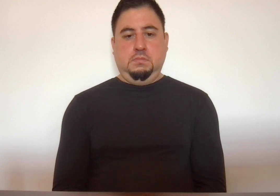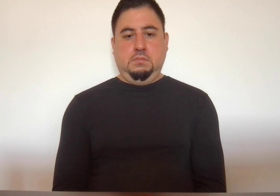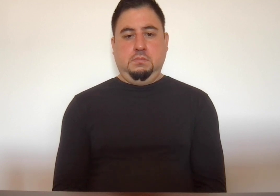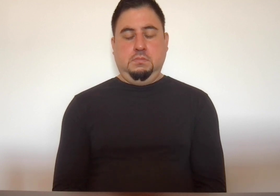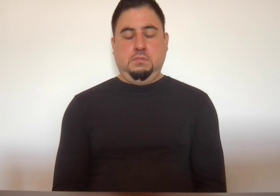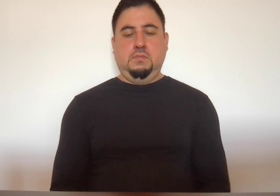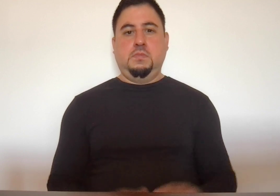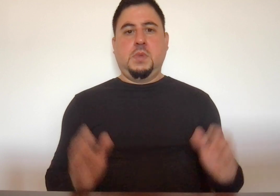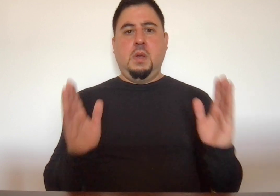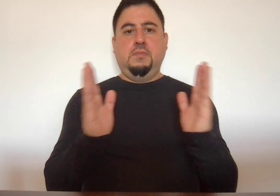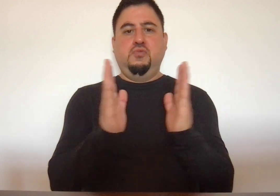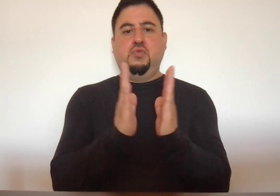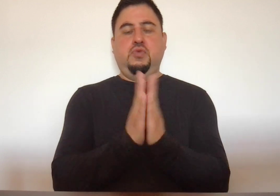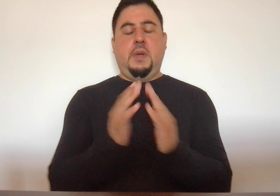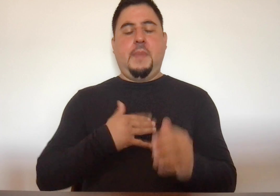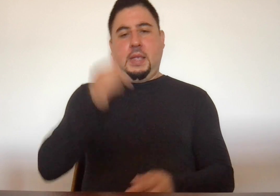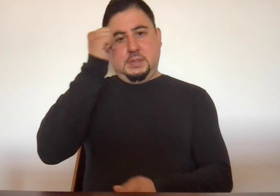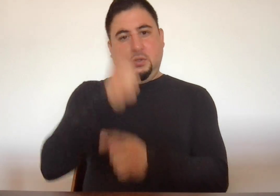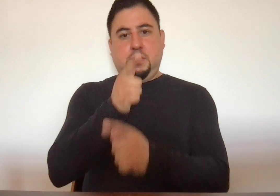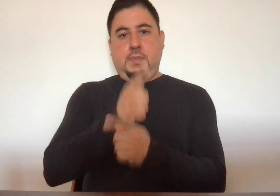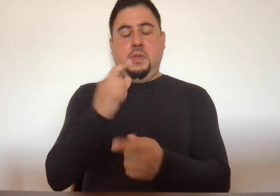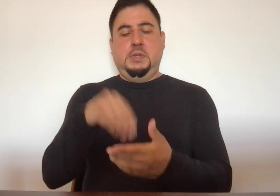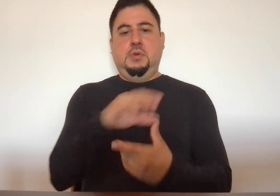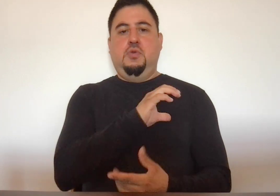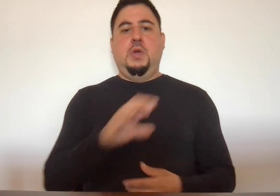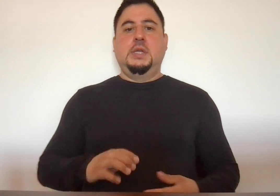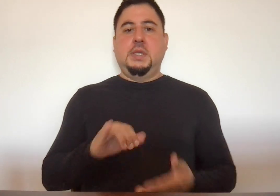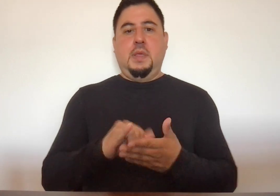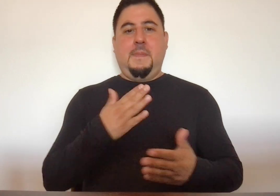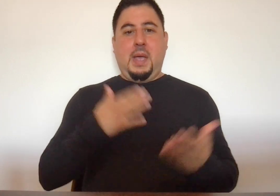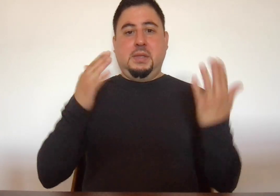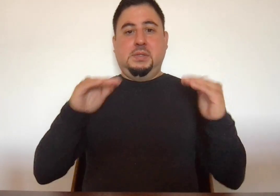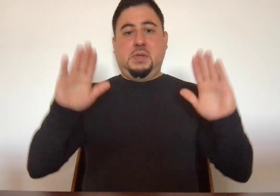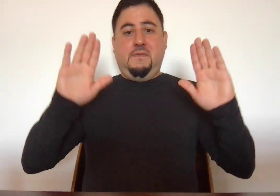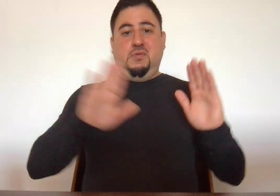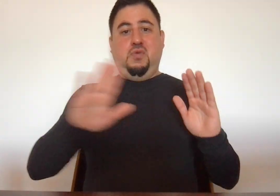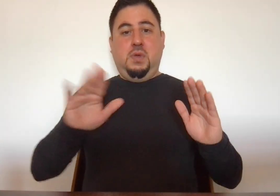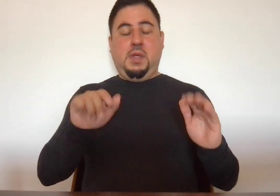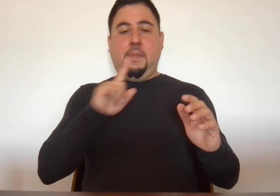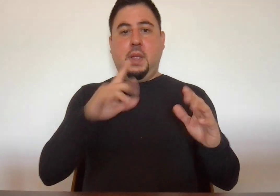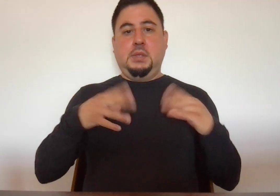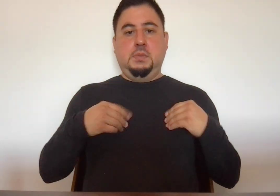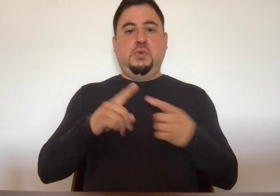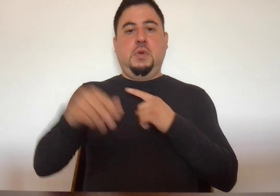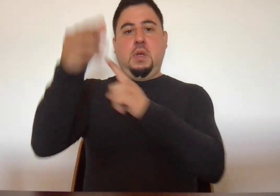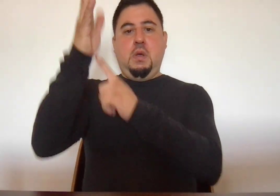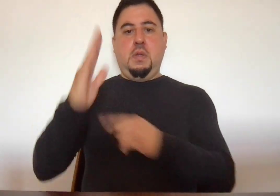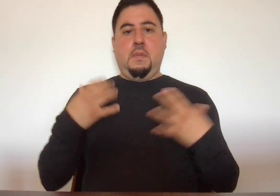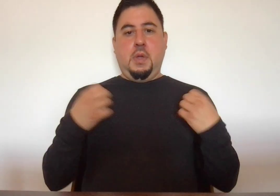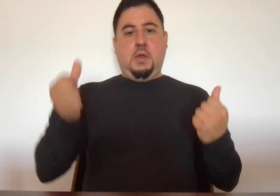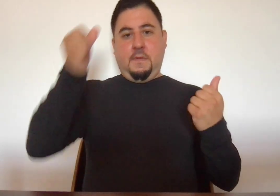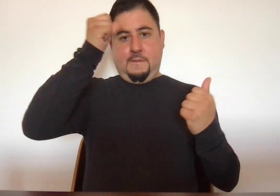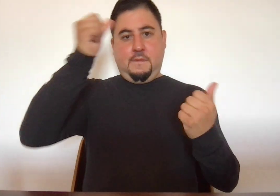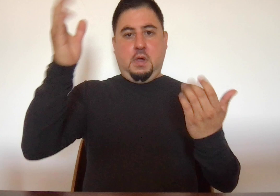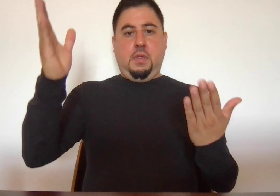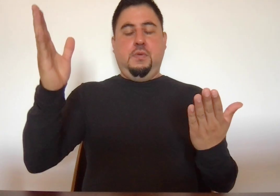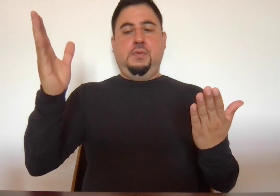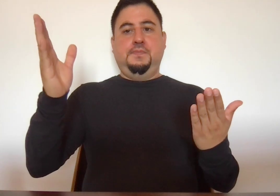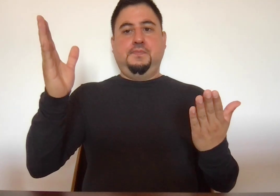Pray, my sisters and brothers in Christ, that my sacrifice and yours will be acceptable to God, the Almighty Father. May the